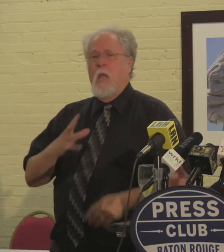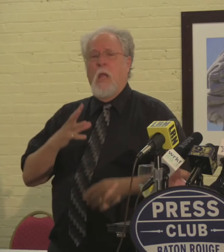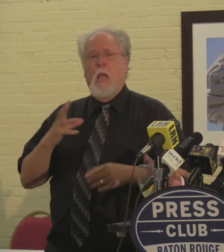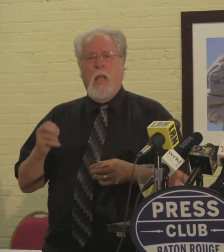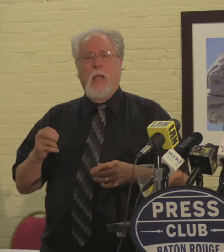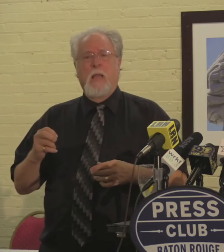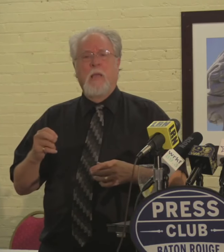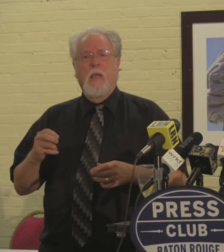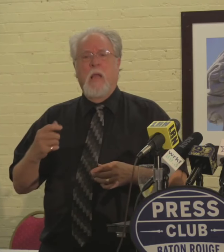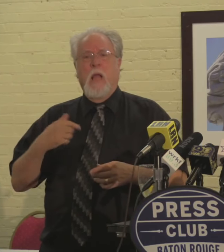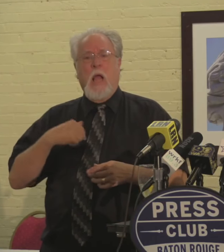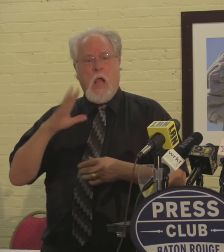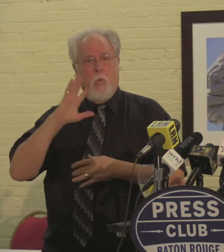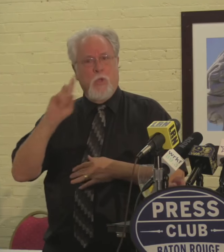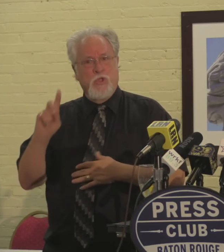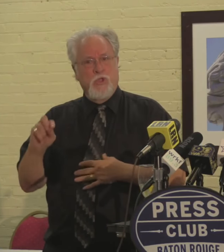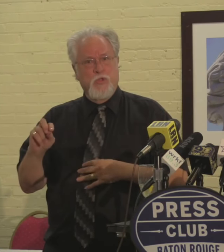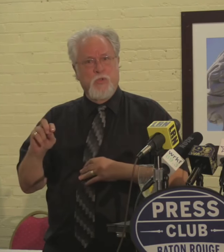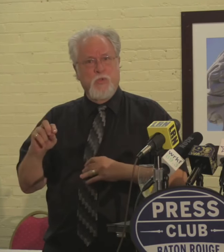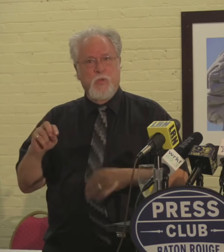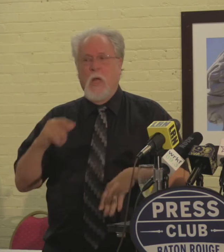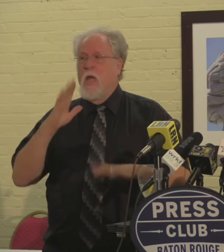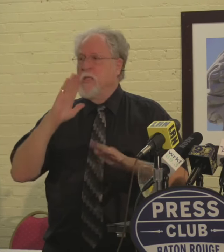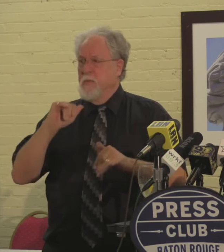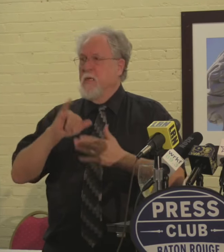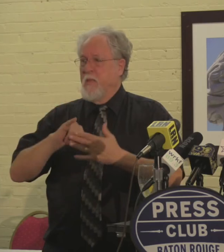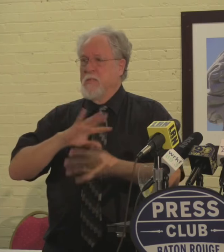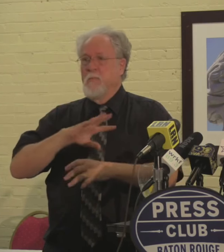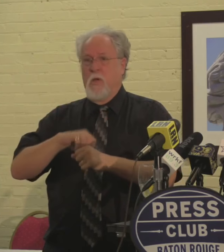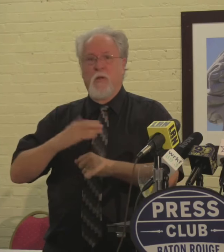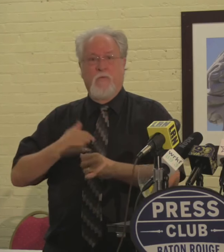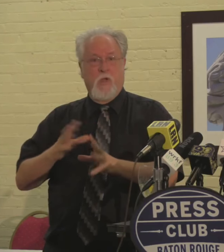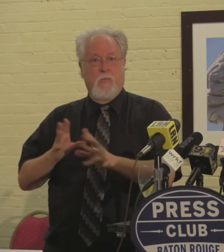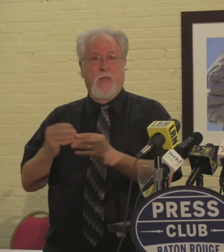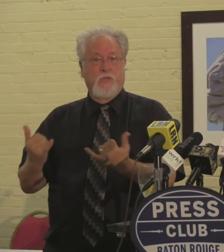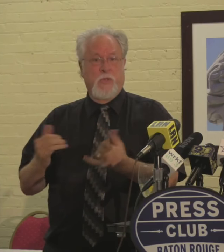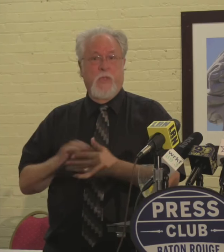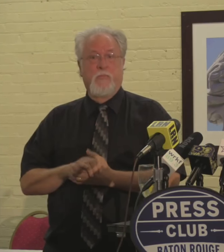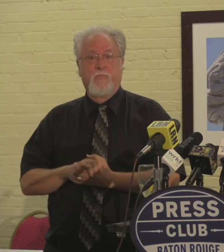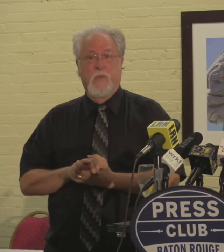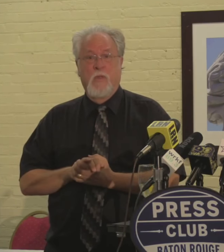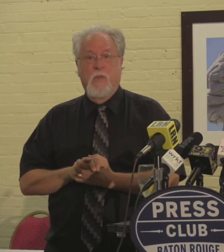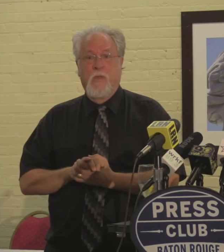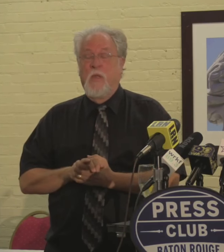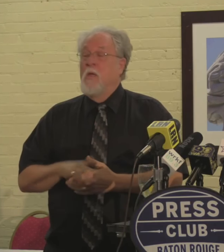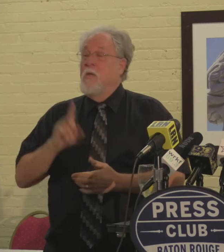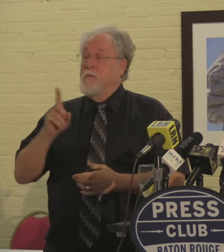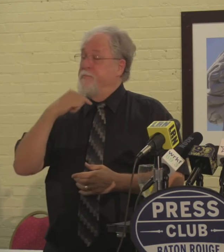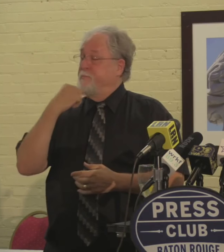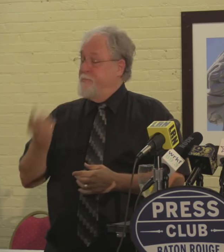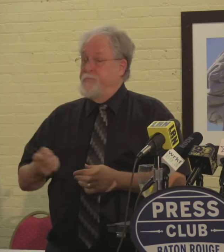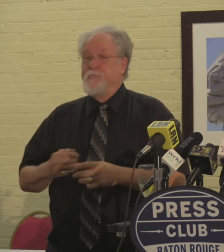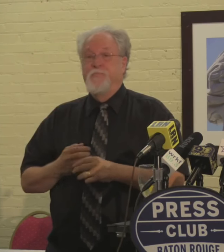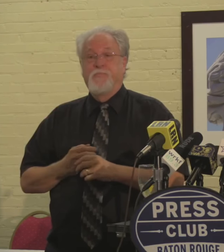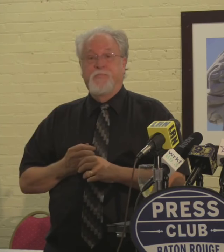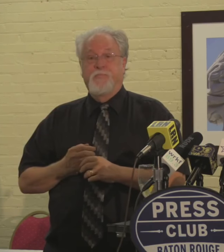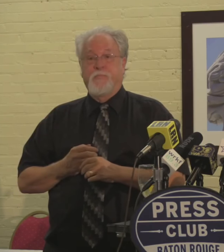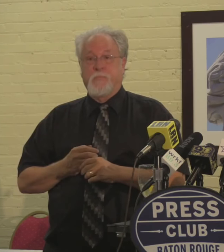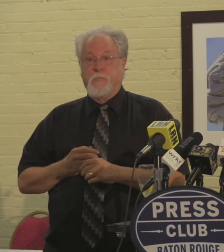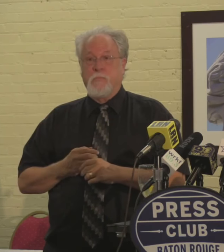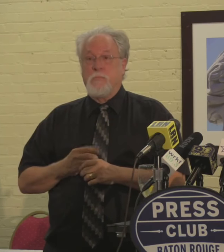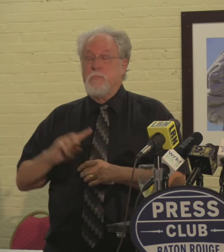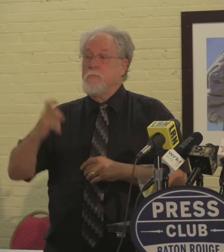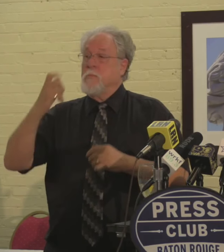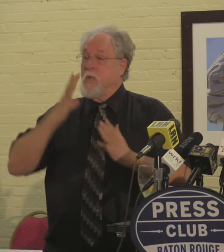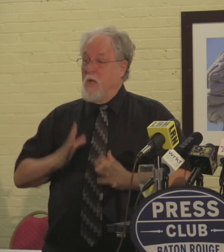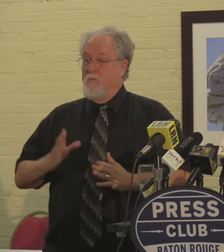And I will do that. I expect those will be part of our meeting today, too. I'm just going to tell you, when the